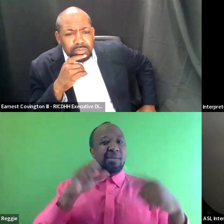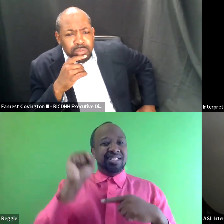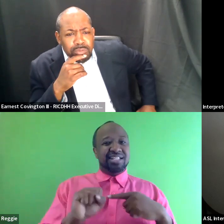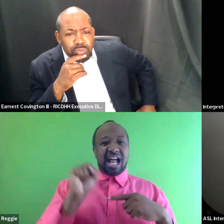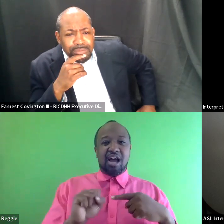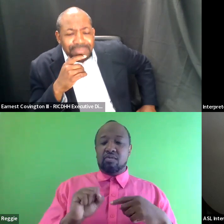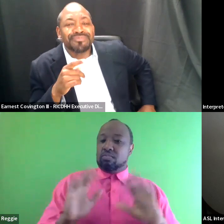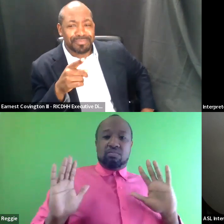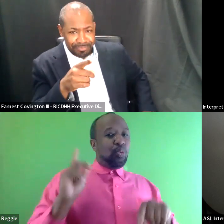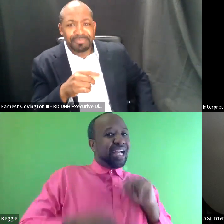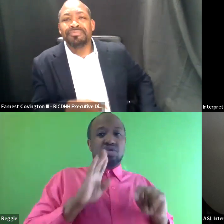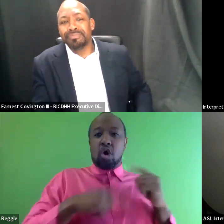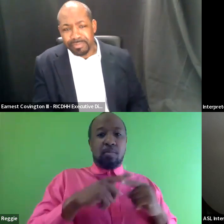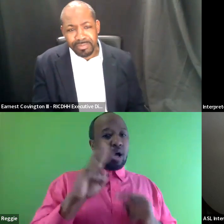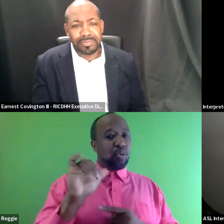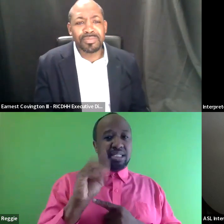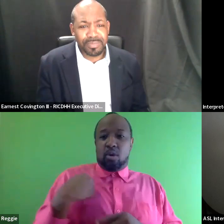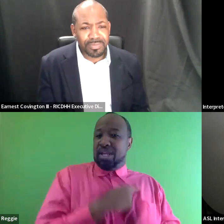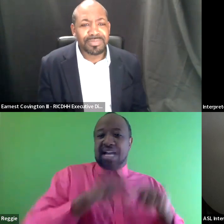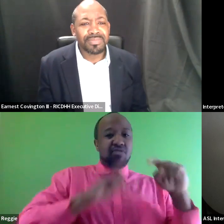about this. And a lot of these talks surprise me